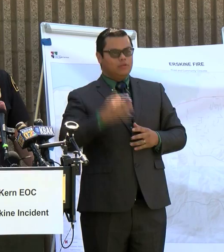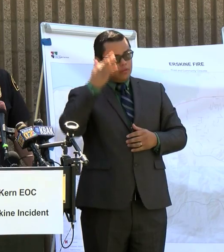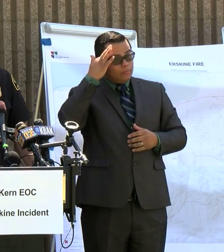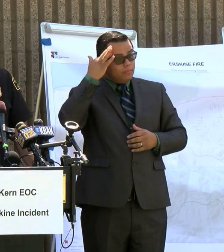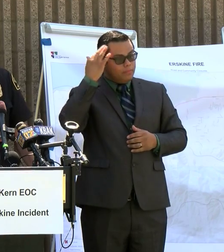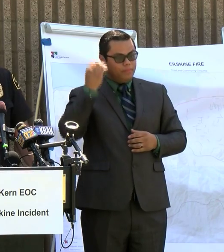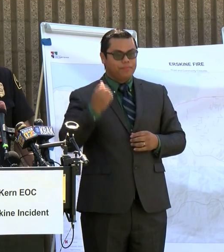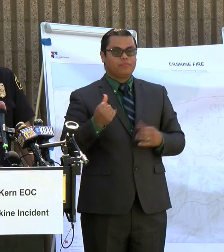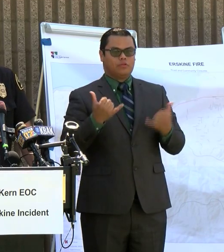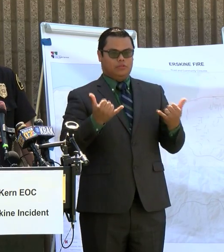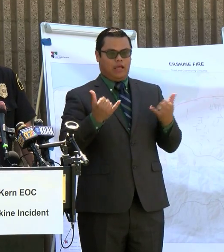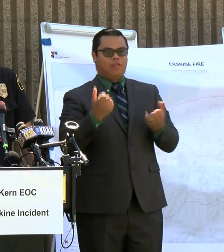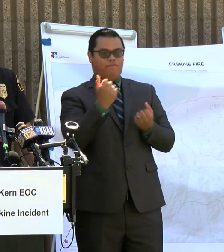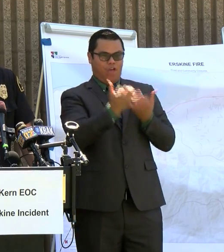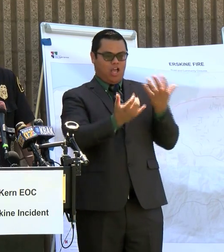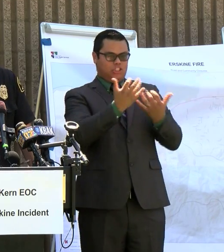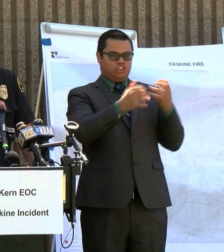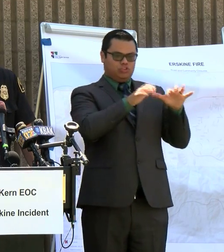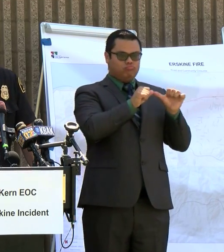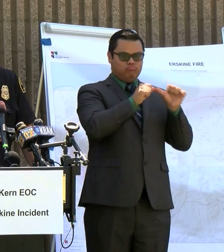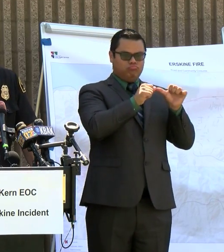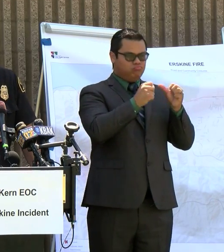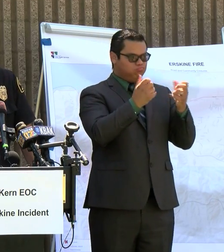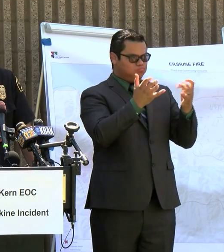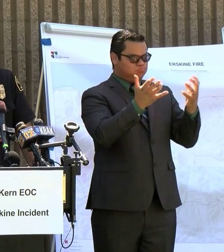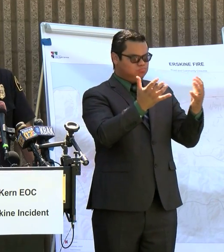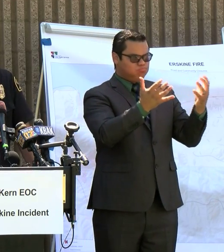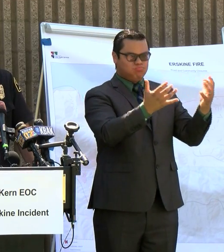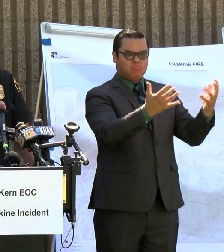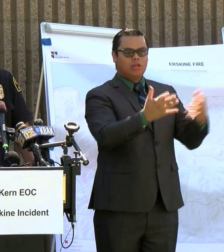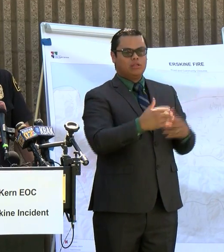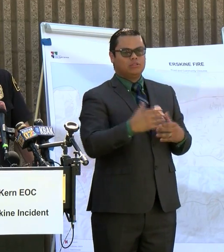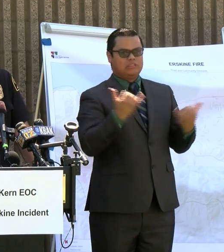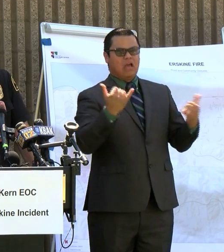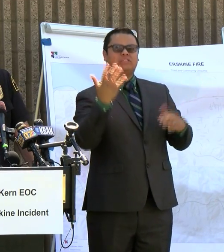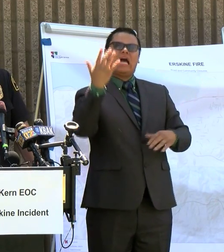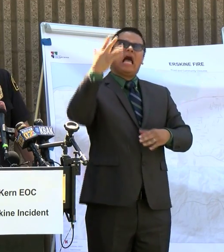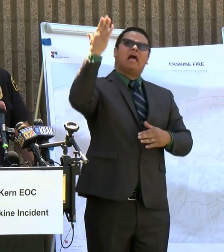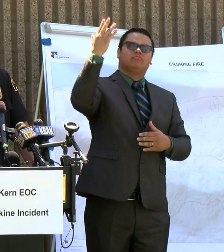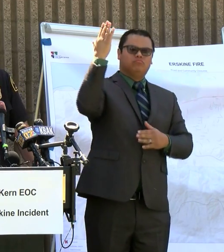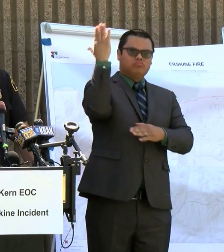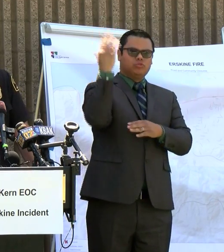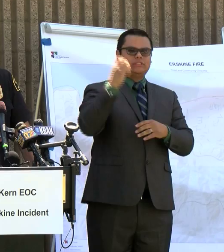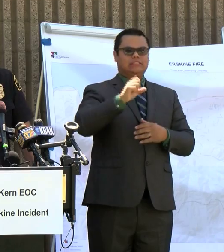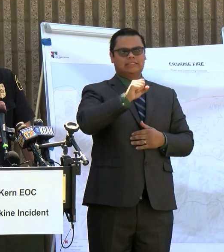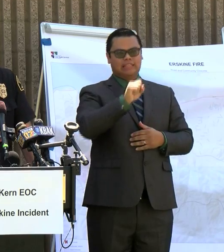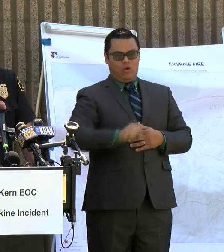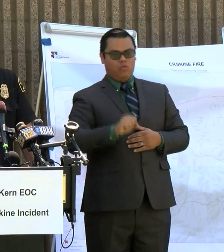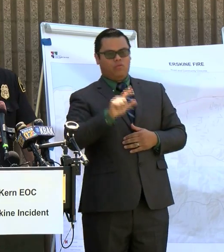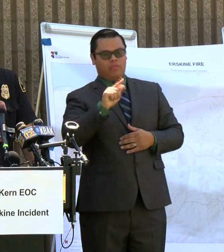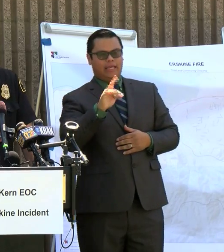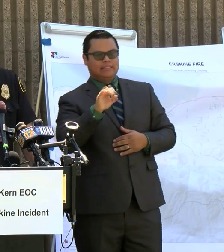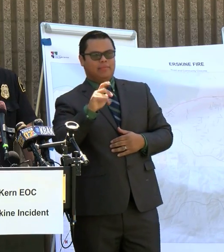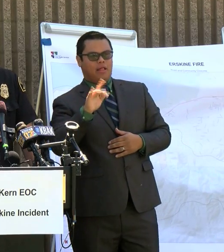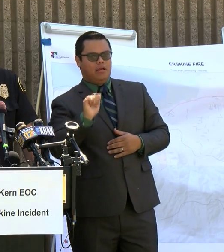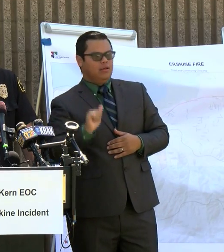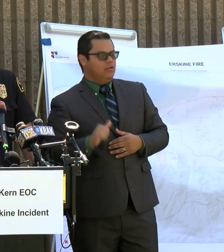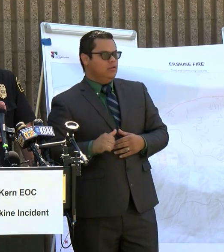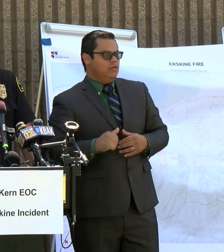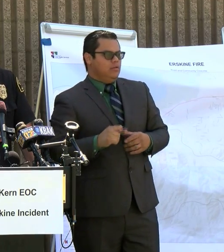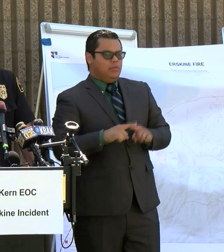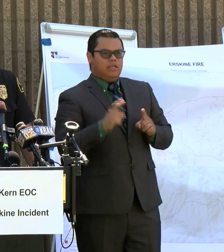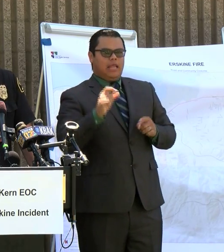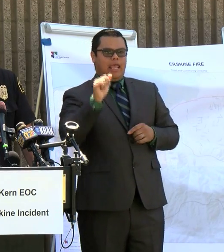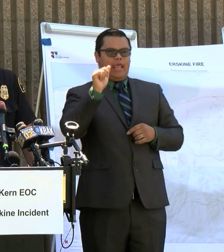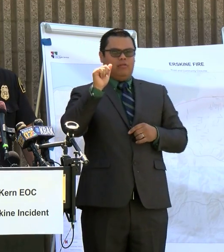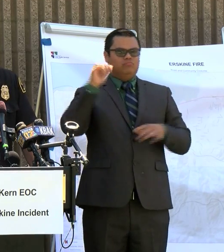The fire continues to burn. It's burning in steep, rugged terrain south of Lake Isabella. But air